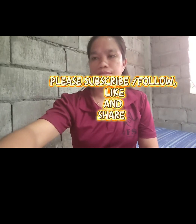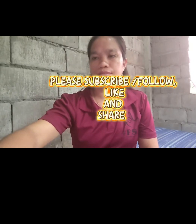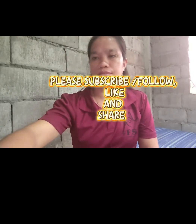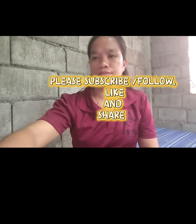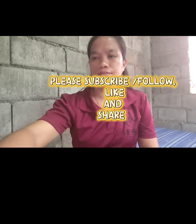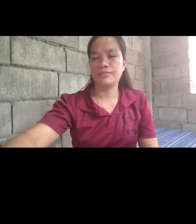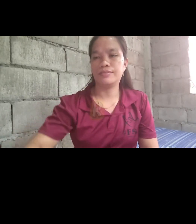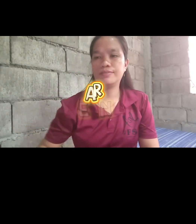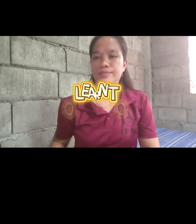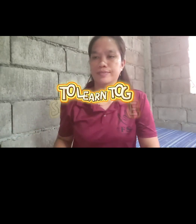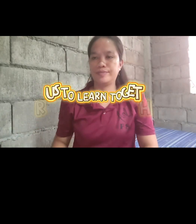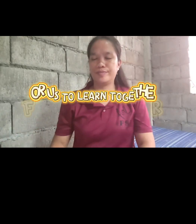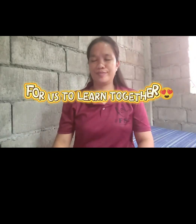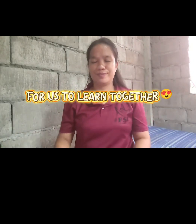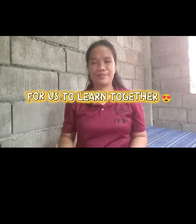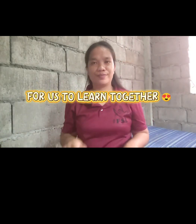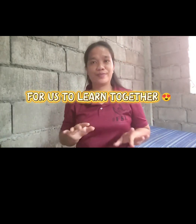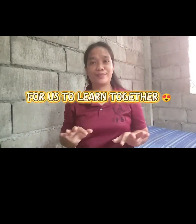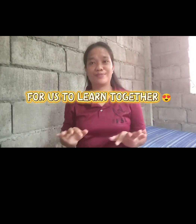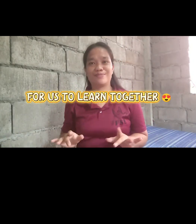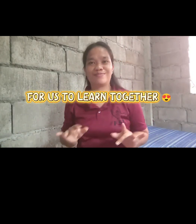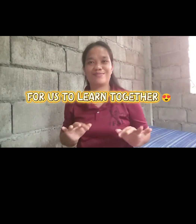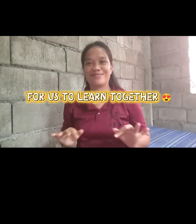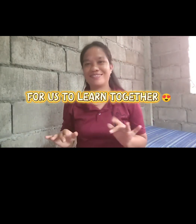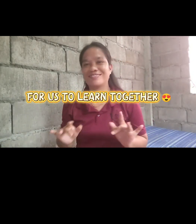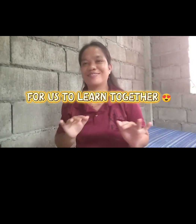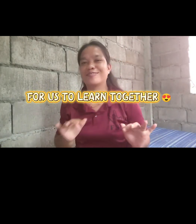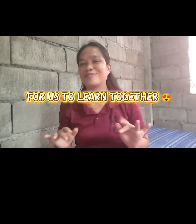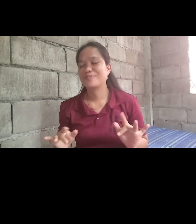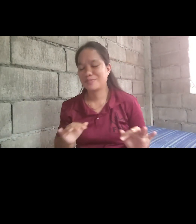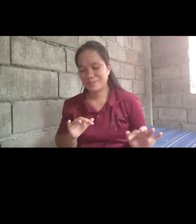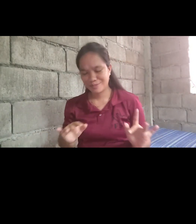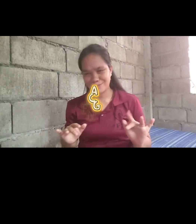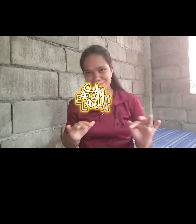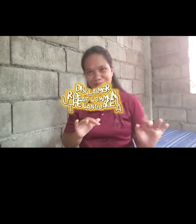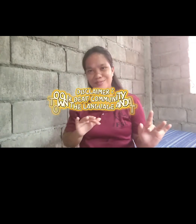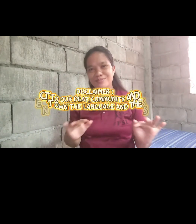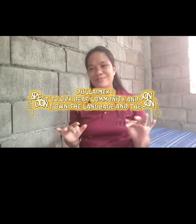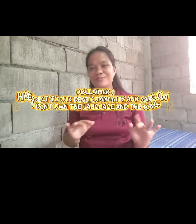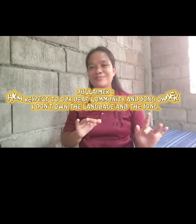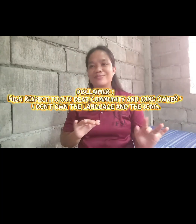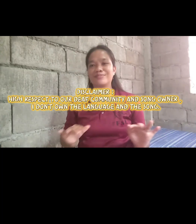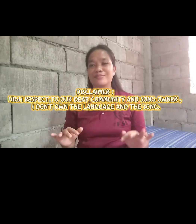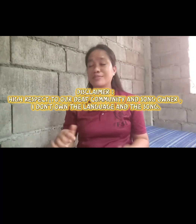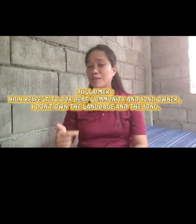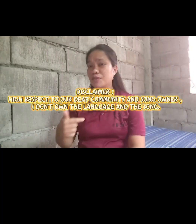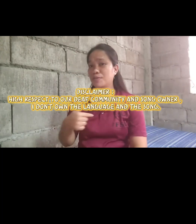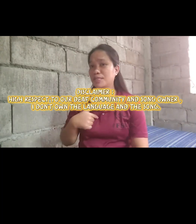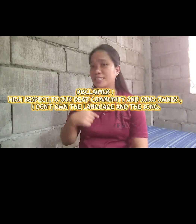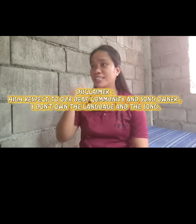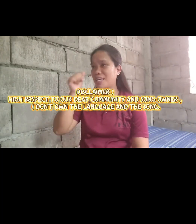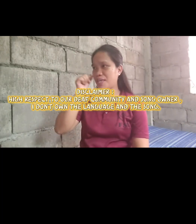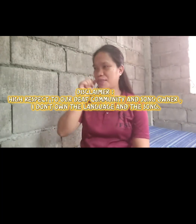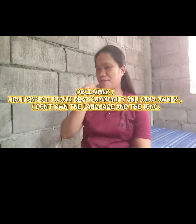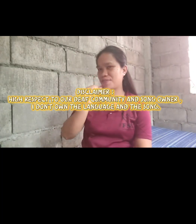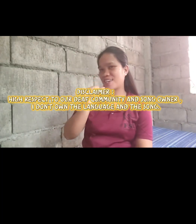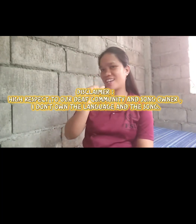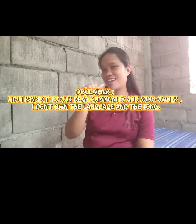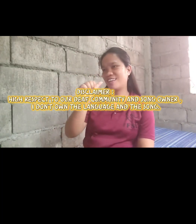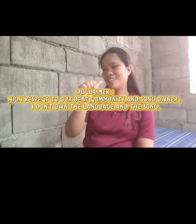share for us to learn together. And also disclaimer, I am not an expert in sign language. I am just able to learn it from my deaf